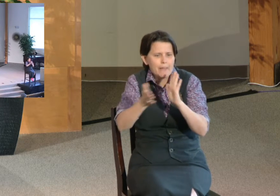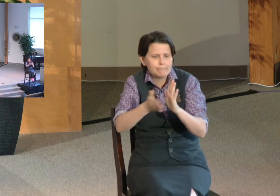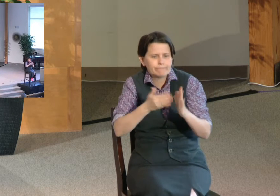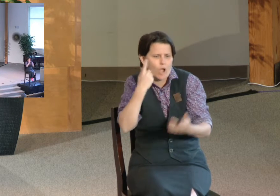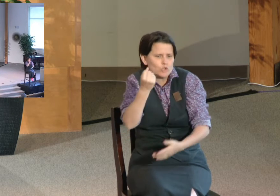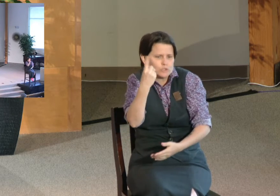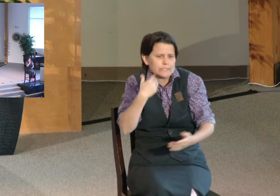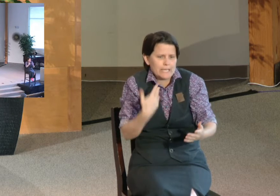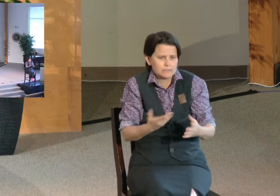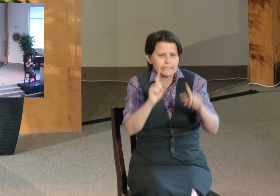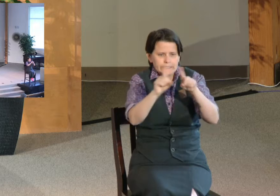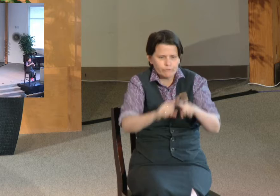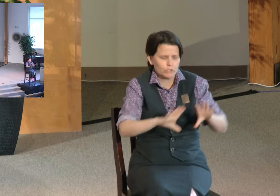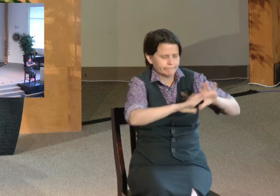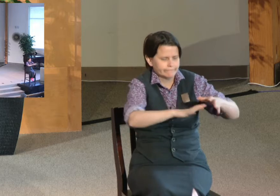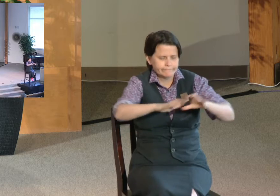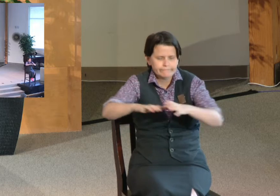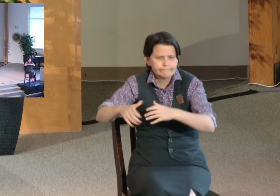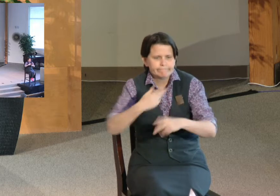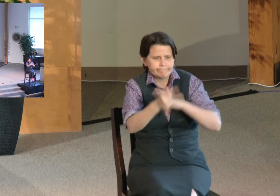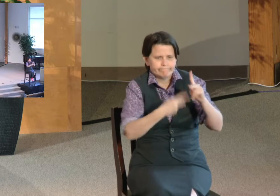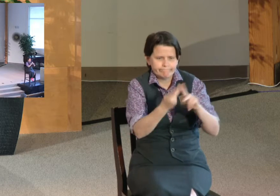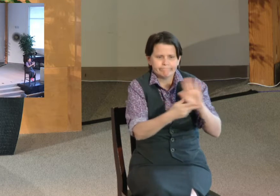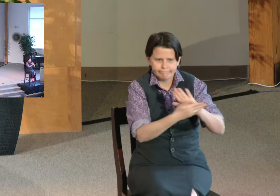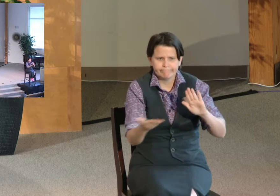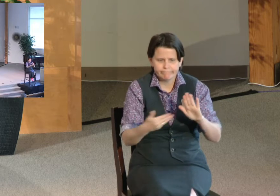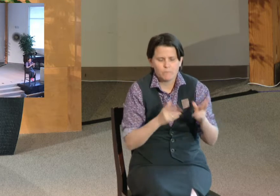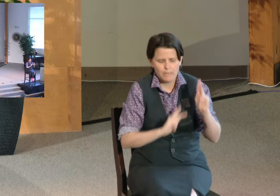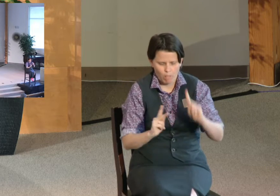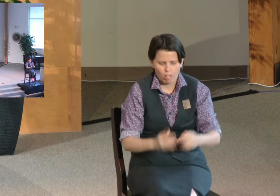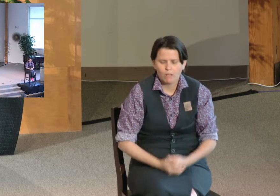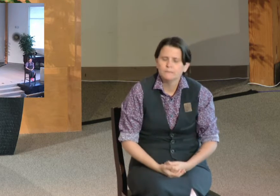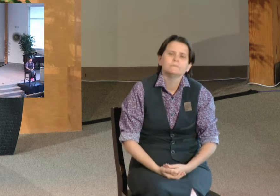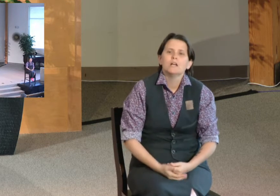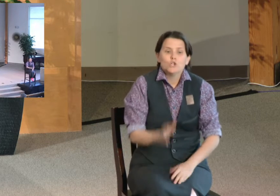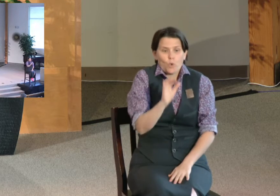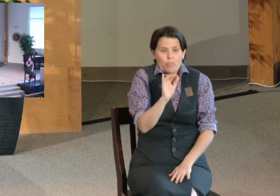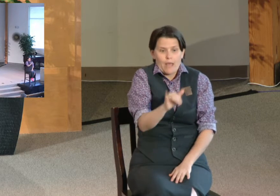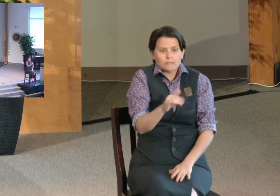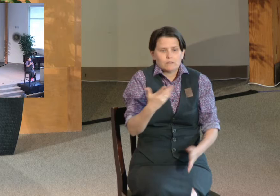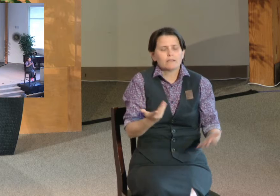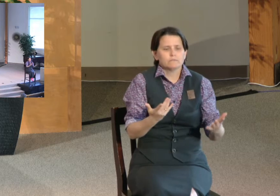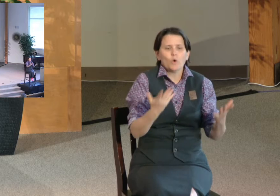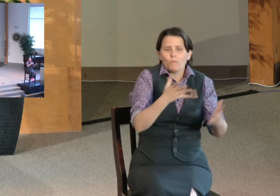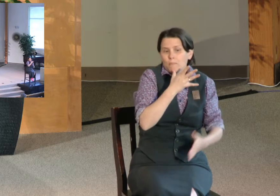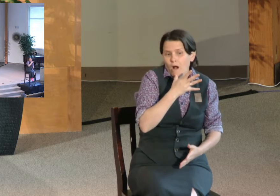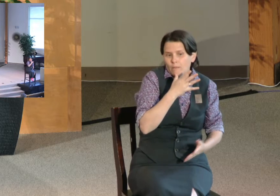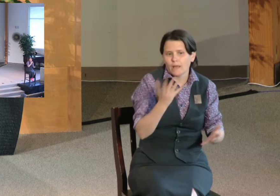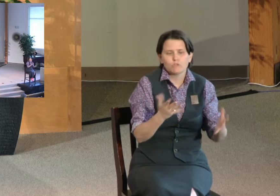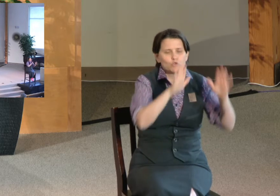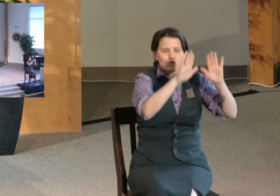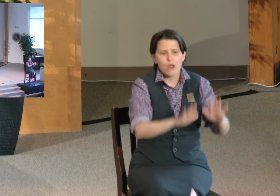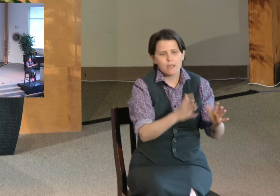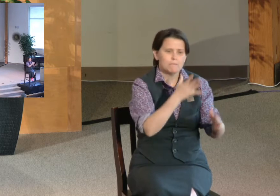where we get our ideas of first the great mother and now the perfect father. So as I was